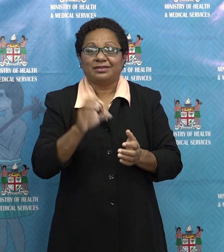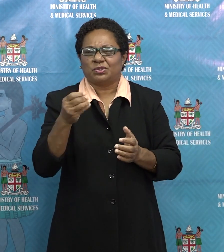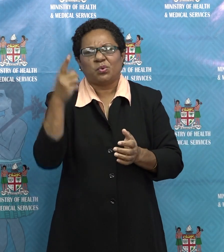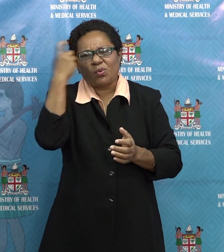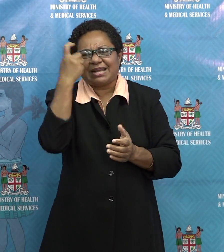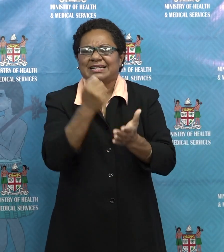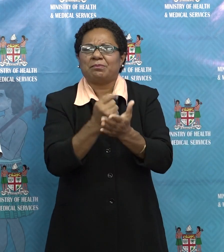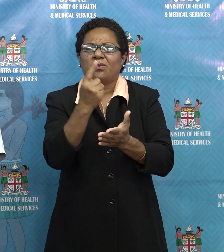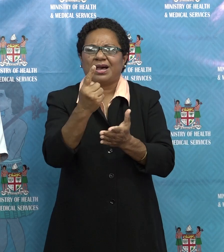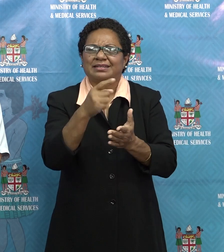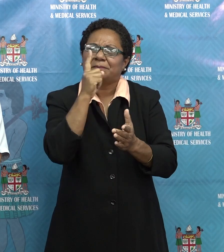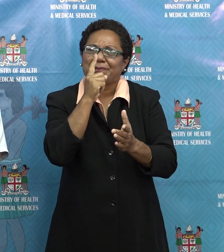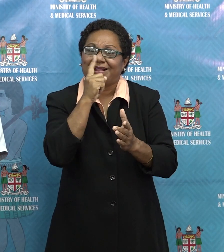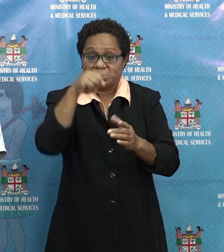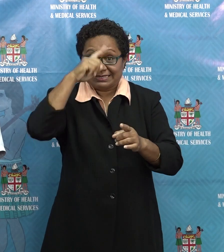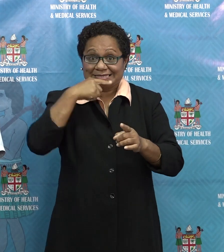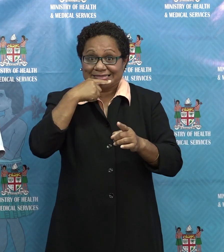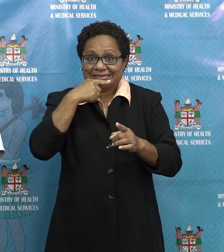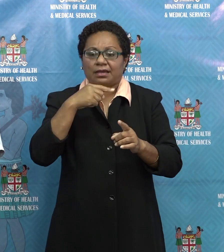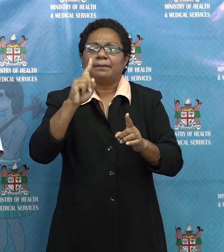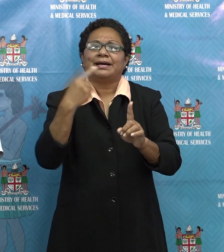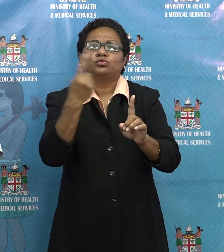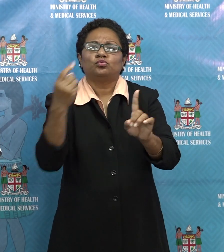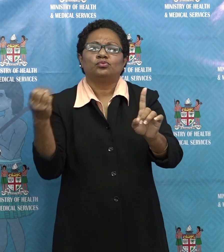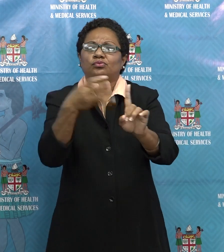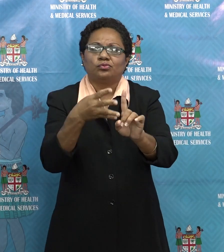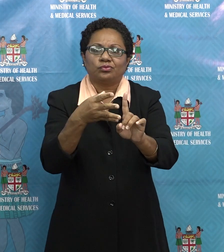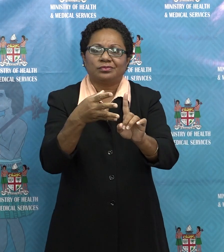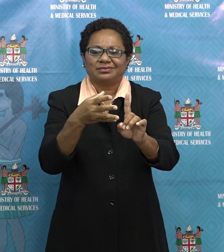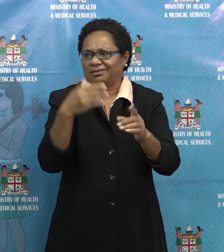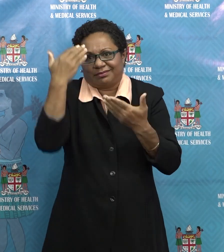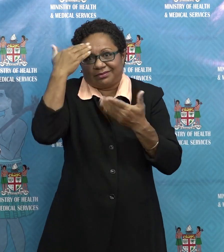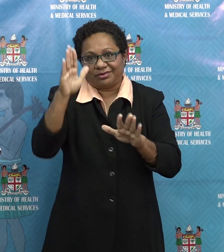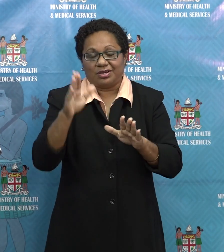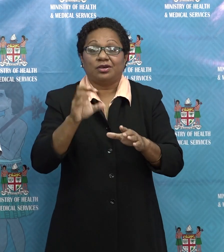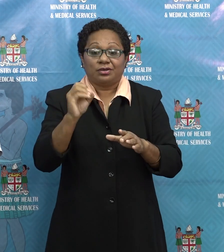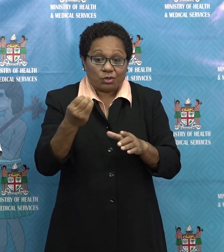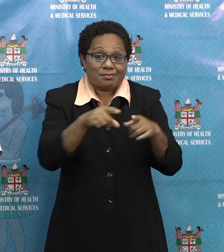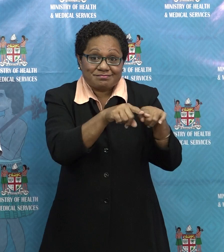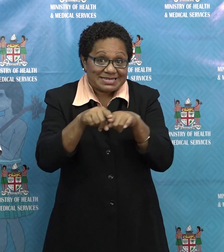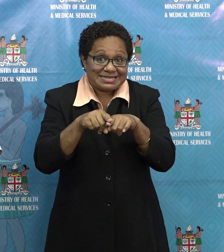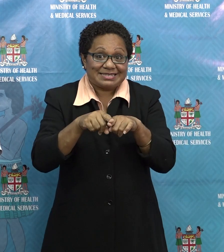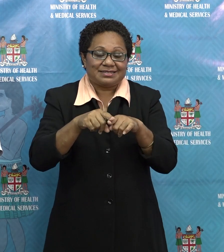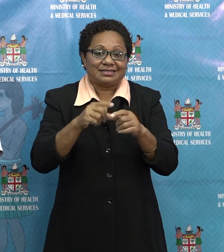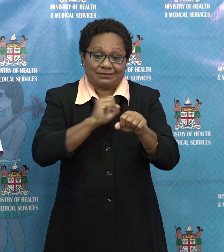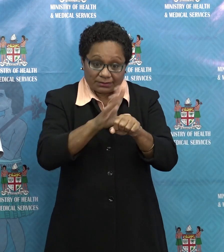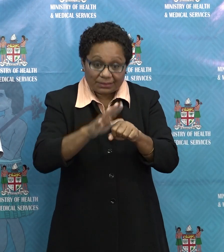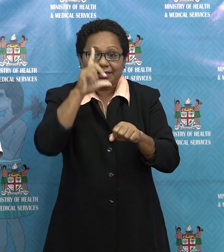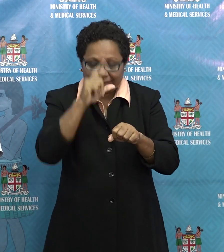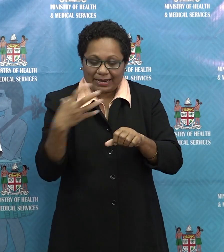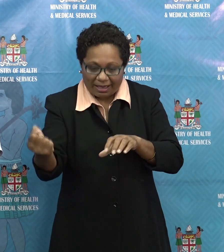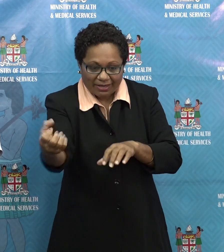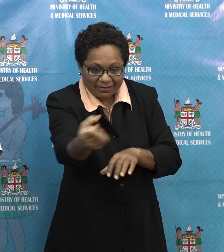particular indicates the virus could still be present in all 6 areas. So the borders must be